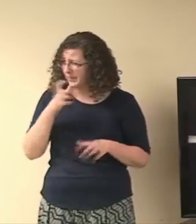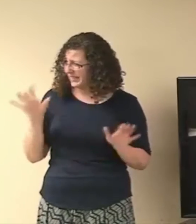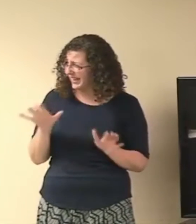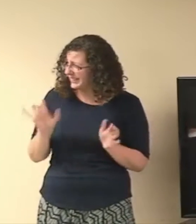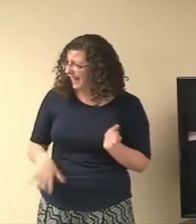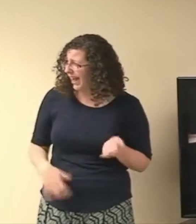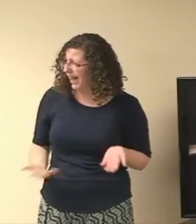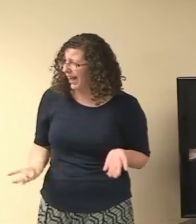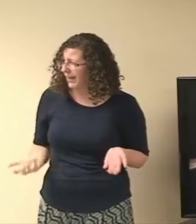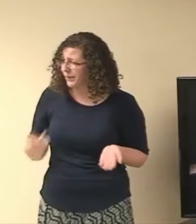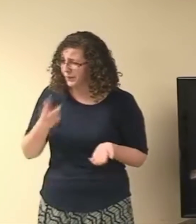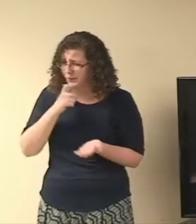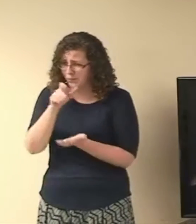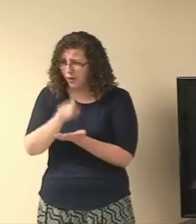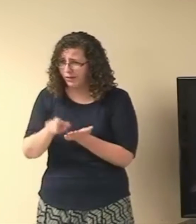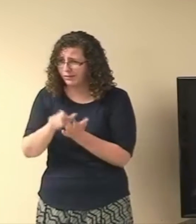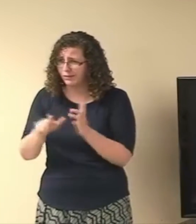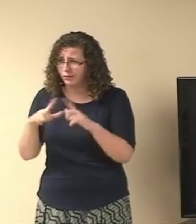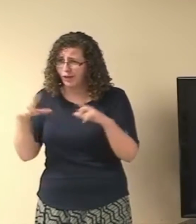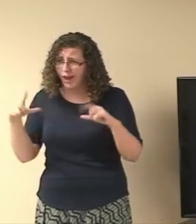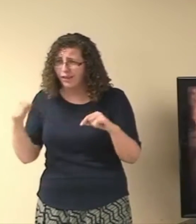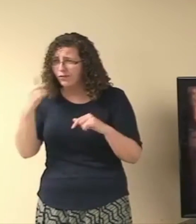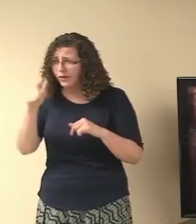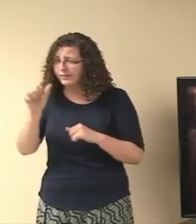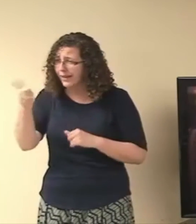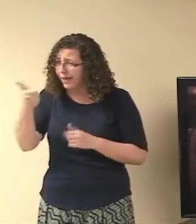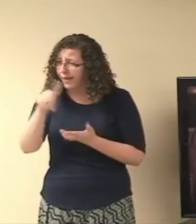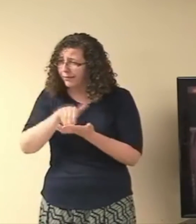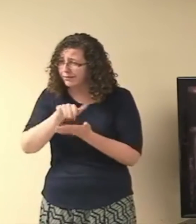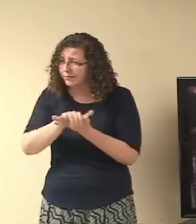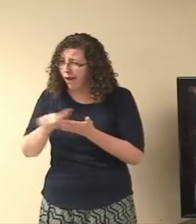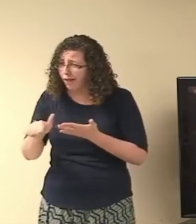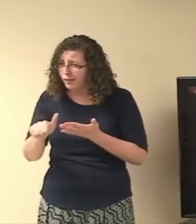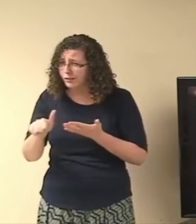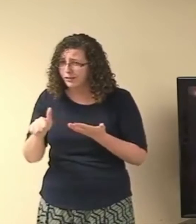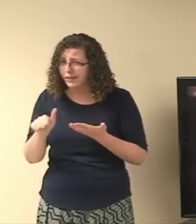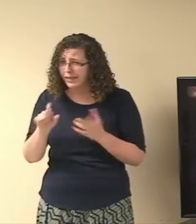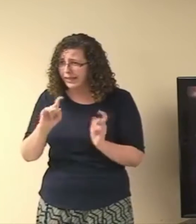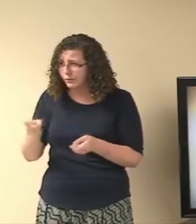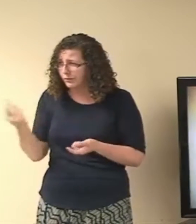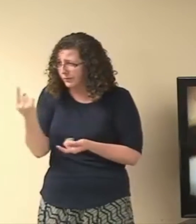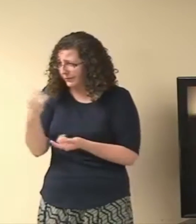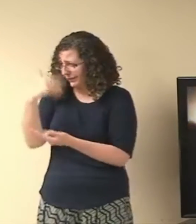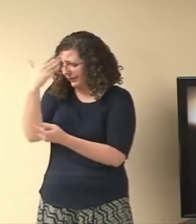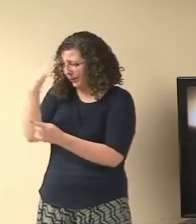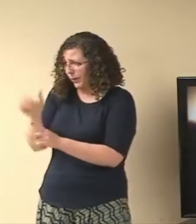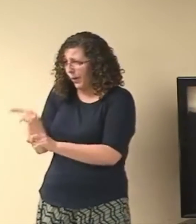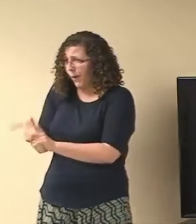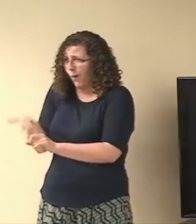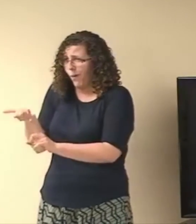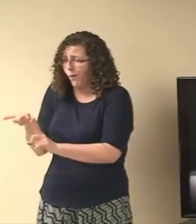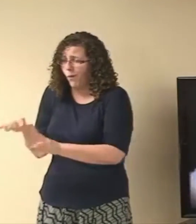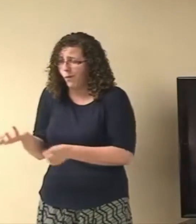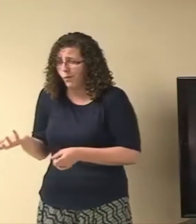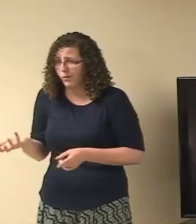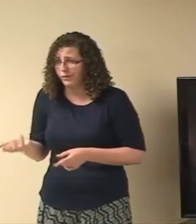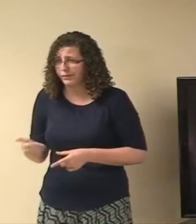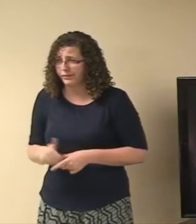that? Who writes somebody a check for $10,000 and gives it to people they don't even know?